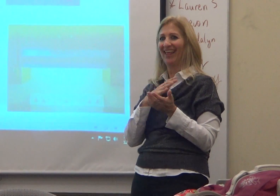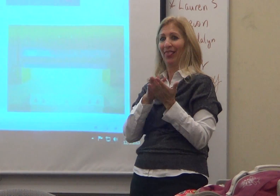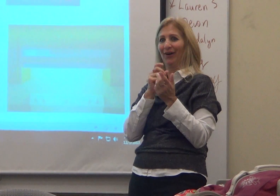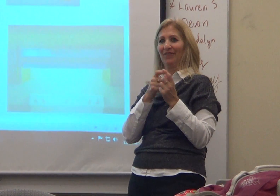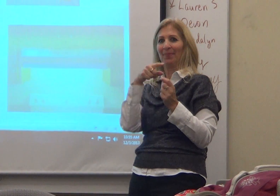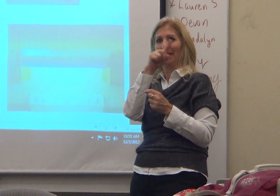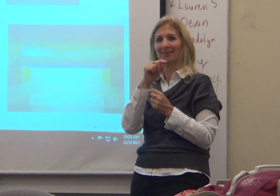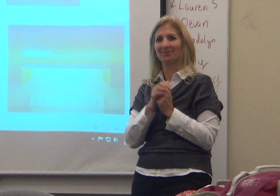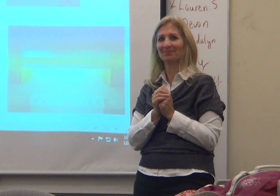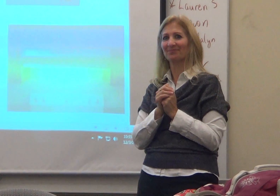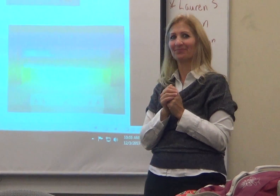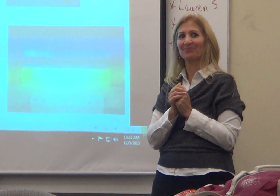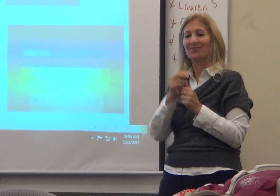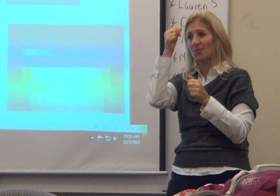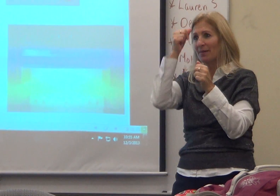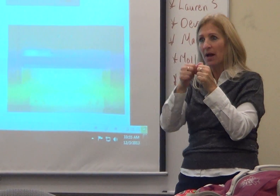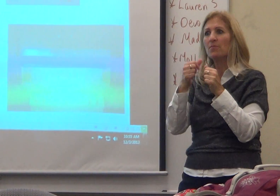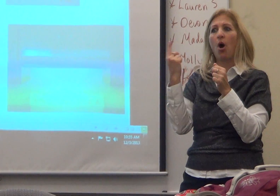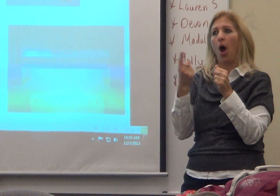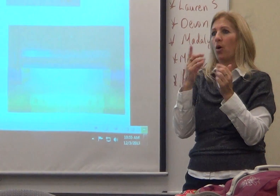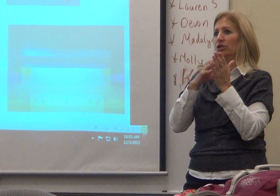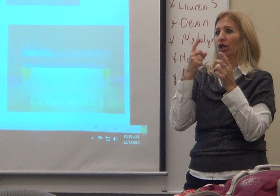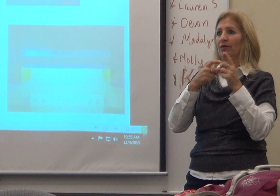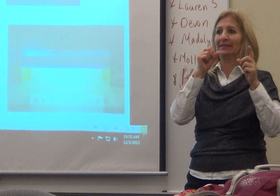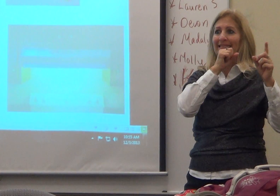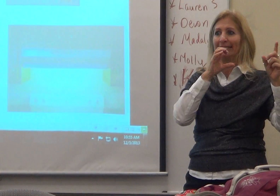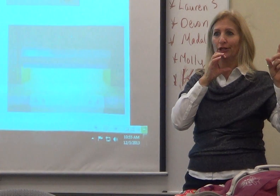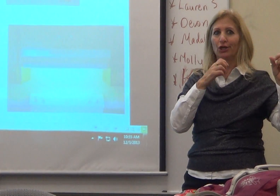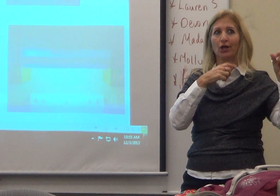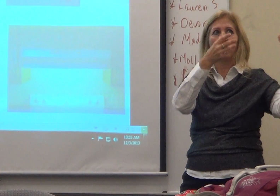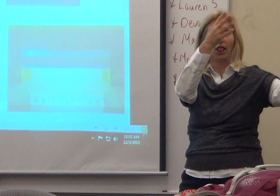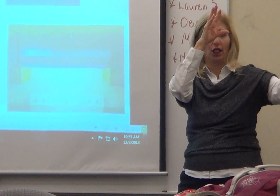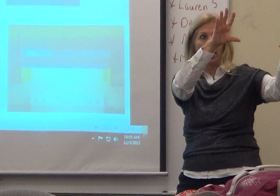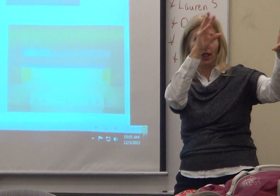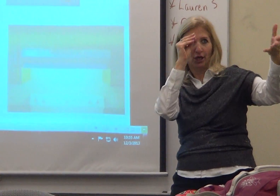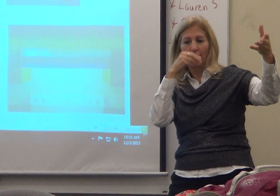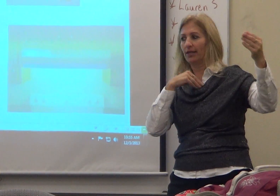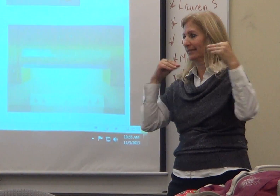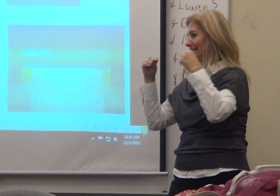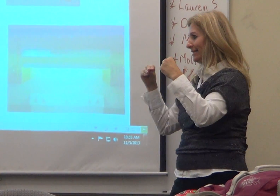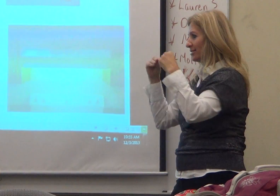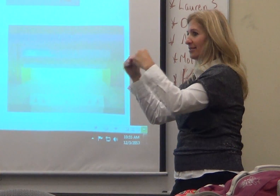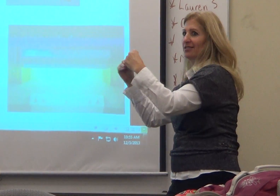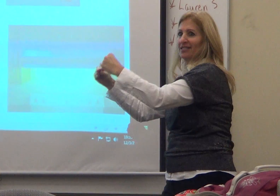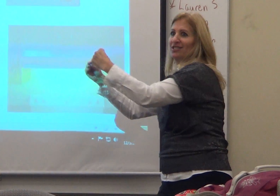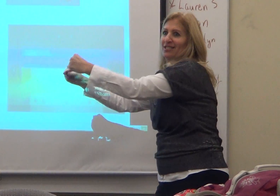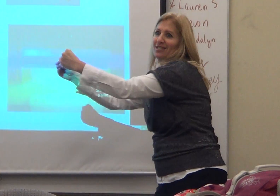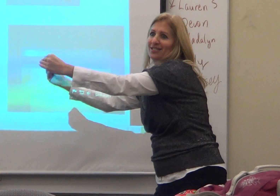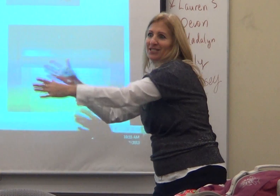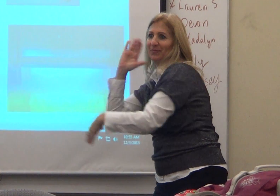Some people sometimes use a type of string to hang down when you can notice, because if the vent is blowing, then the string will blow, and they can use that visual